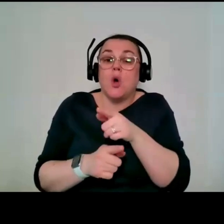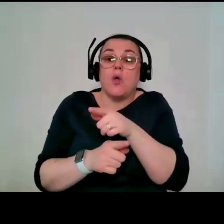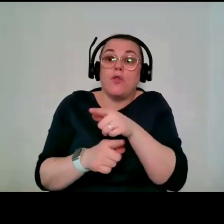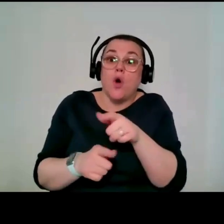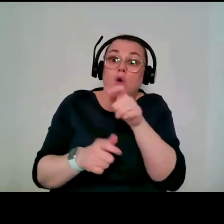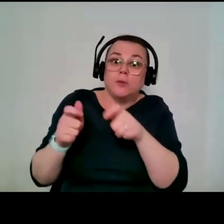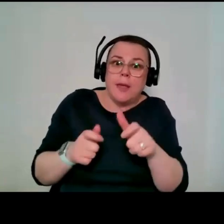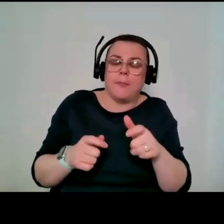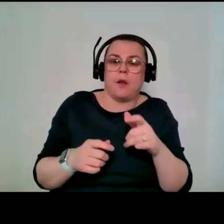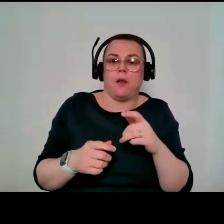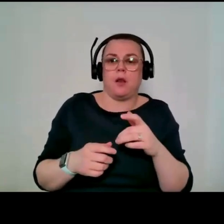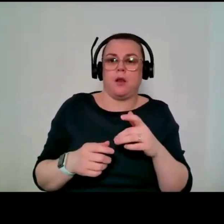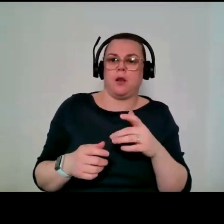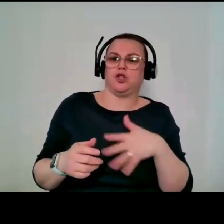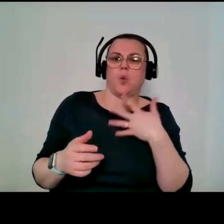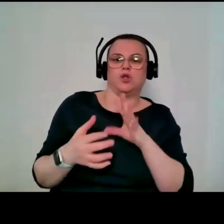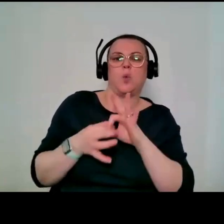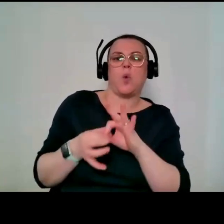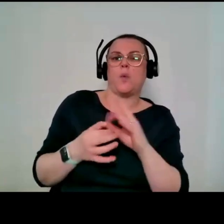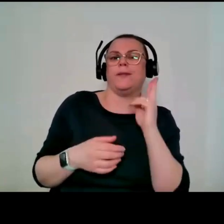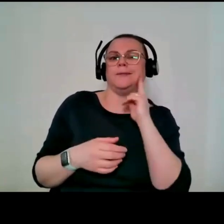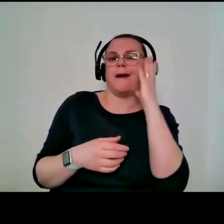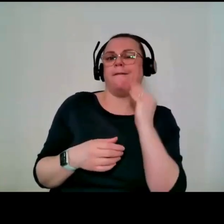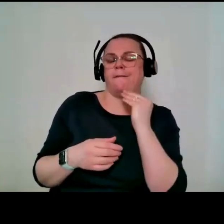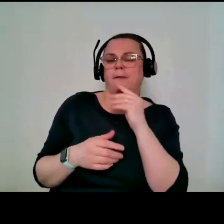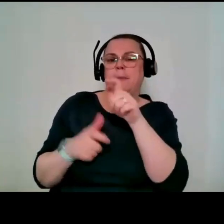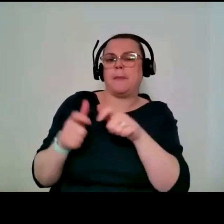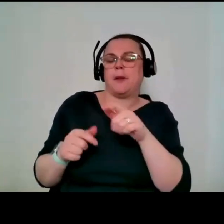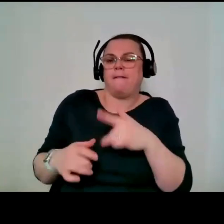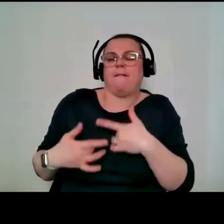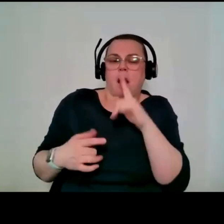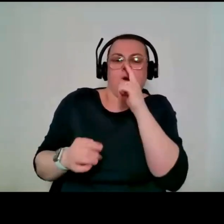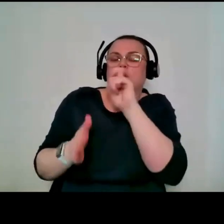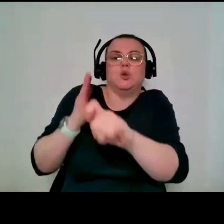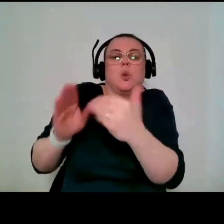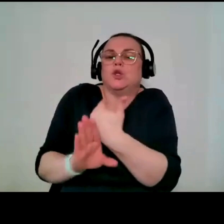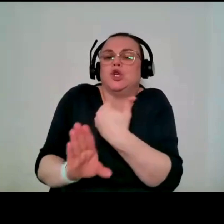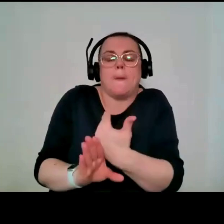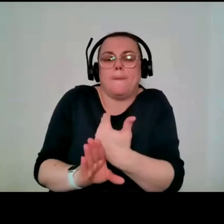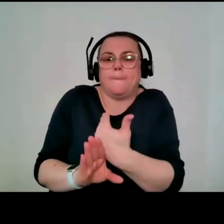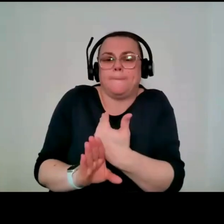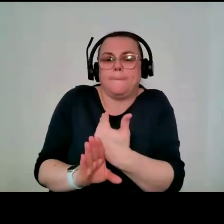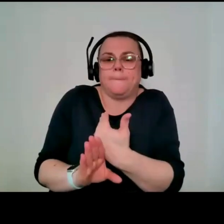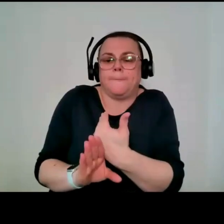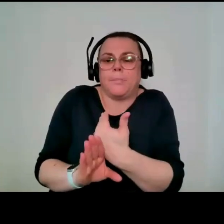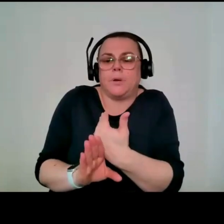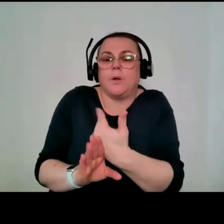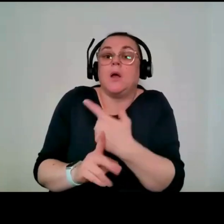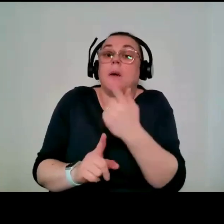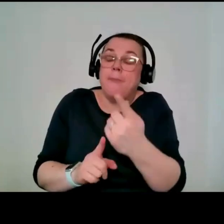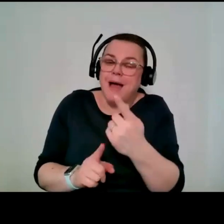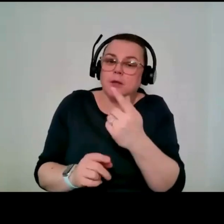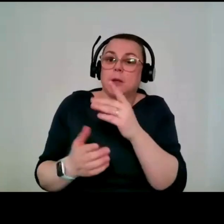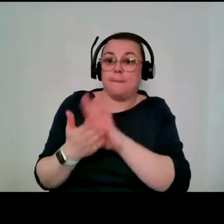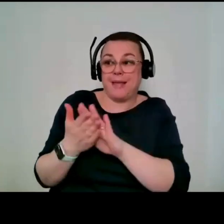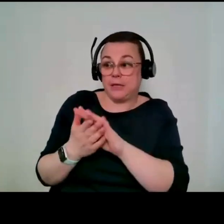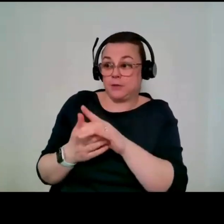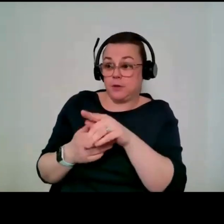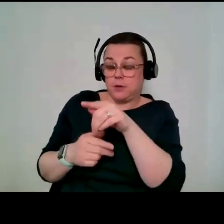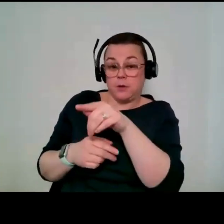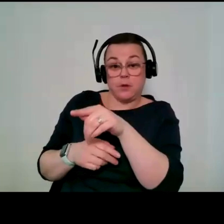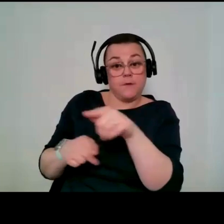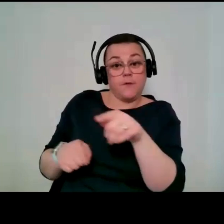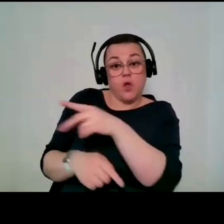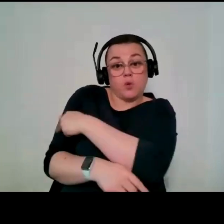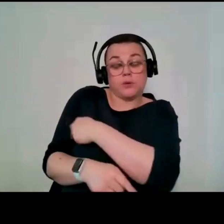working with us because we think we can't do the job, because we're deaf. But that can lead to missed opportunities in terms